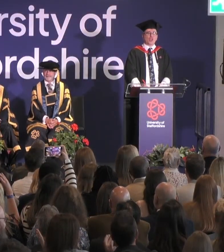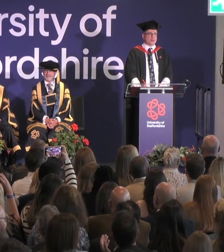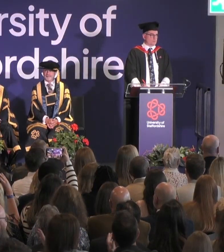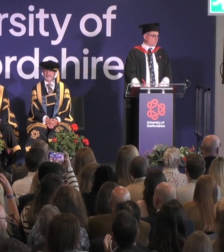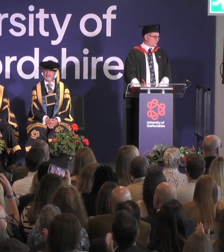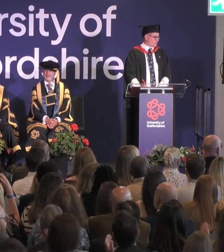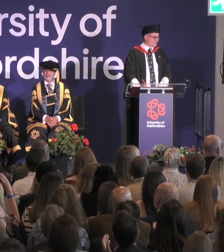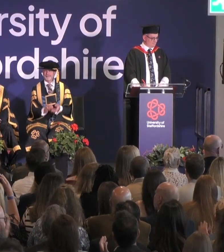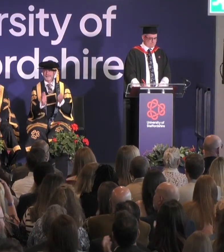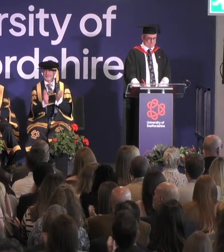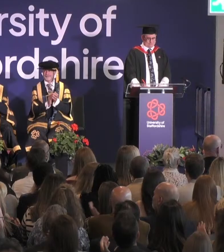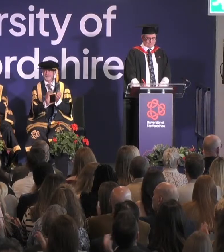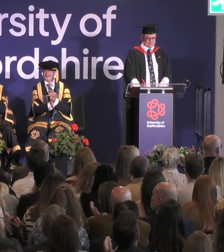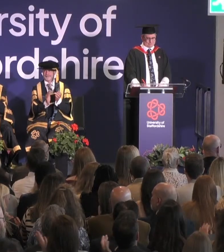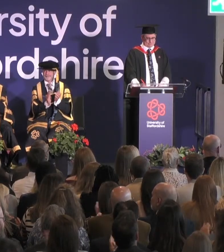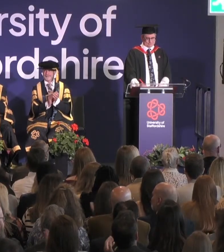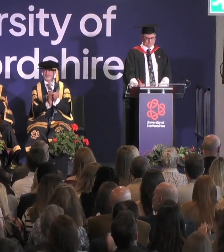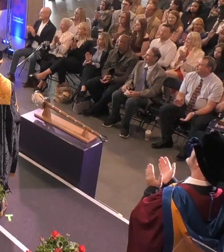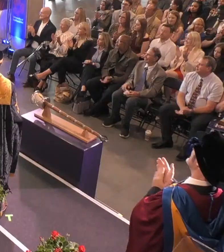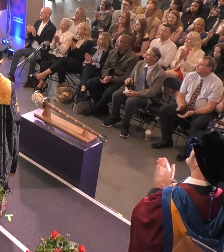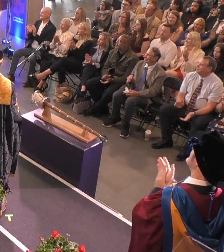Chloe Jones.